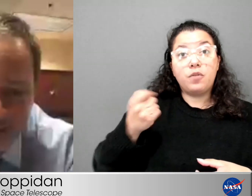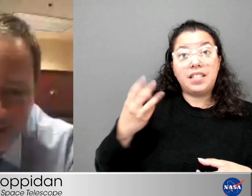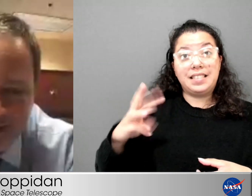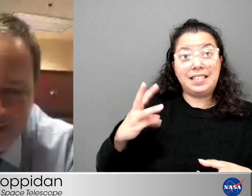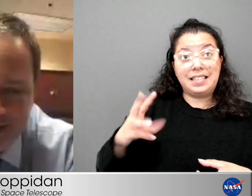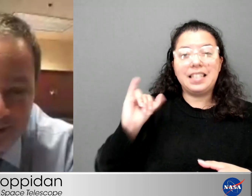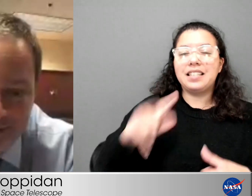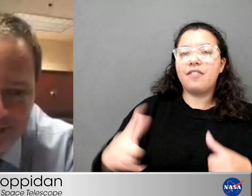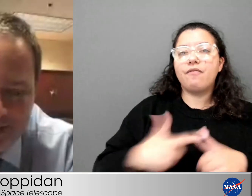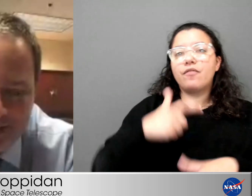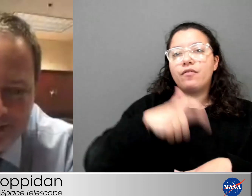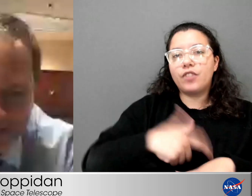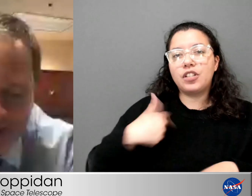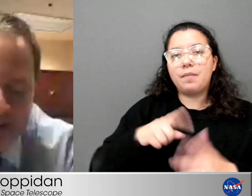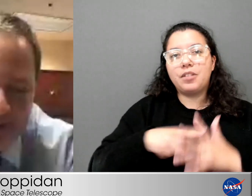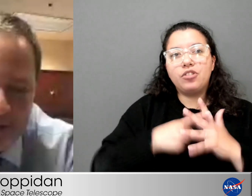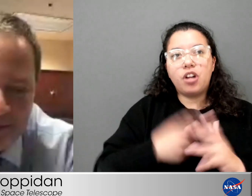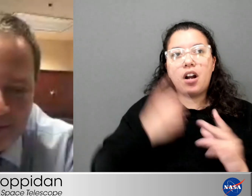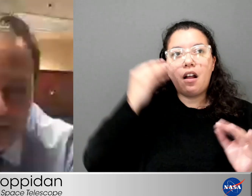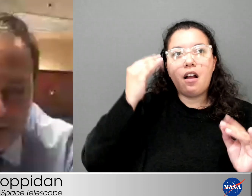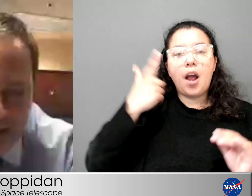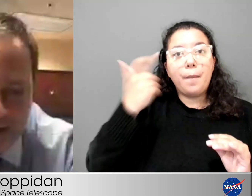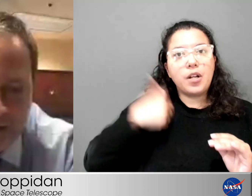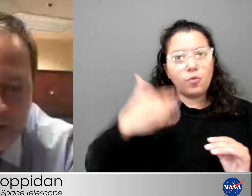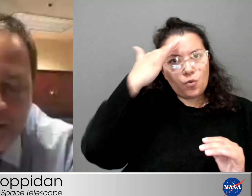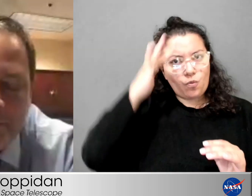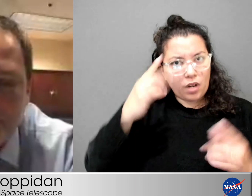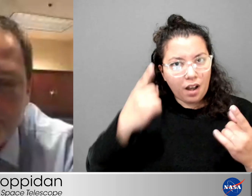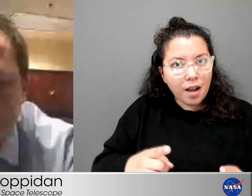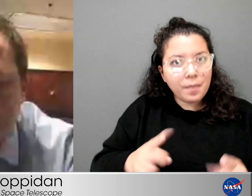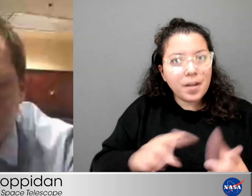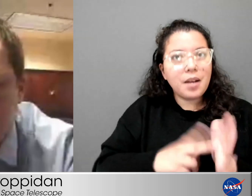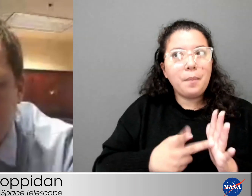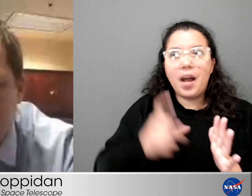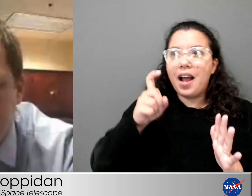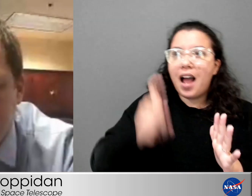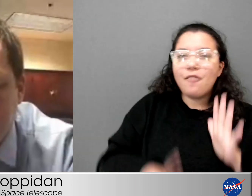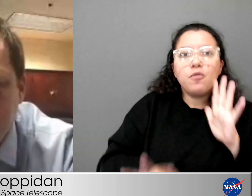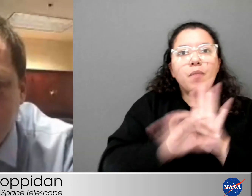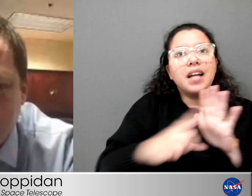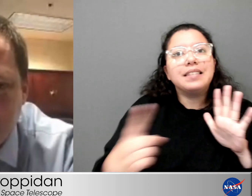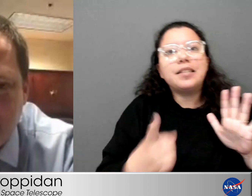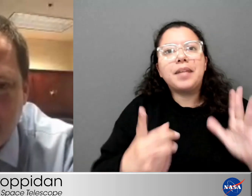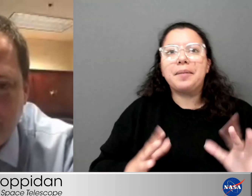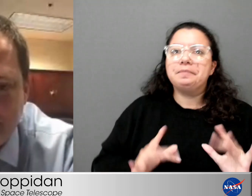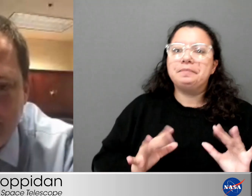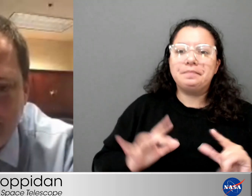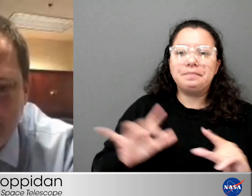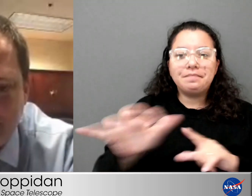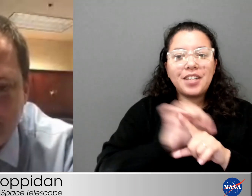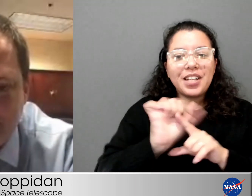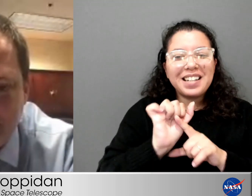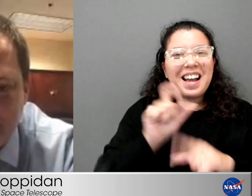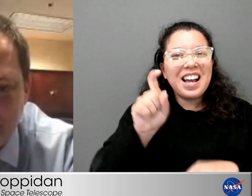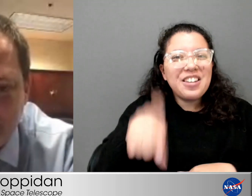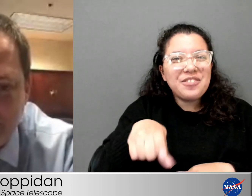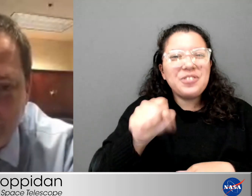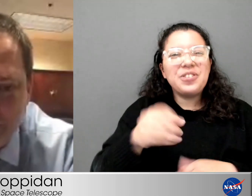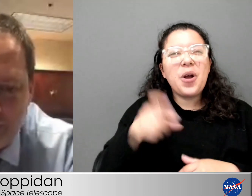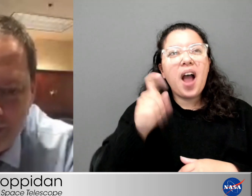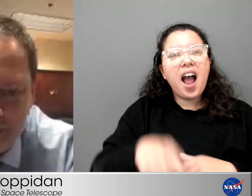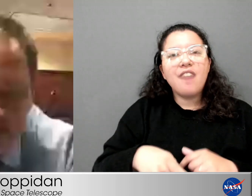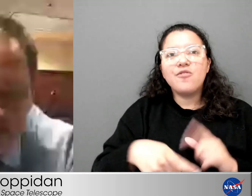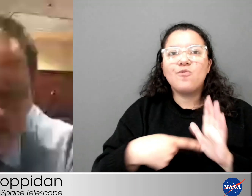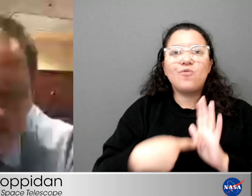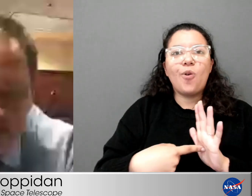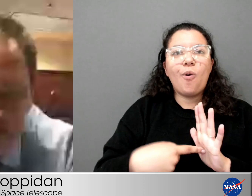it, just because we know we were going to do this. What are we going to do? You know, it has to be something spectacular. It has to be something that really shows off the science that Webb can do, and not